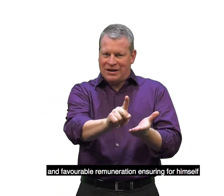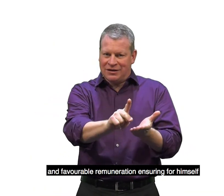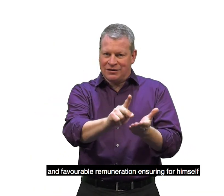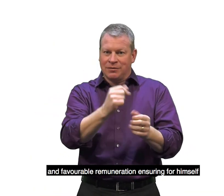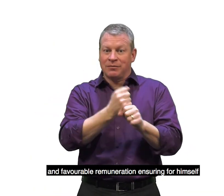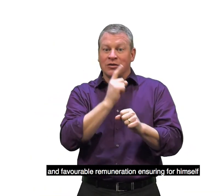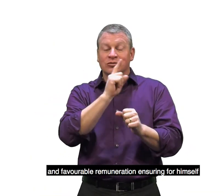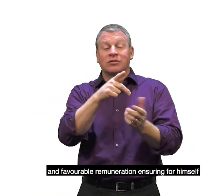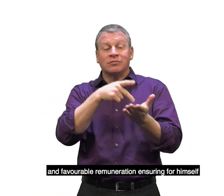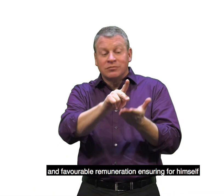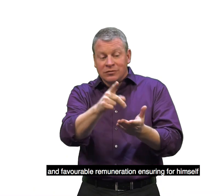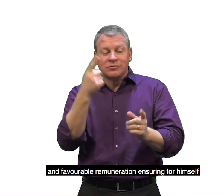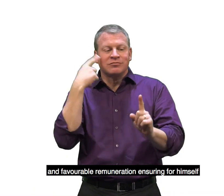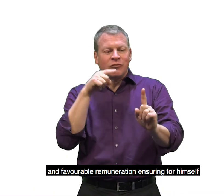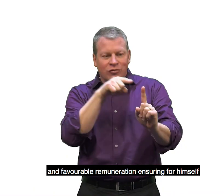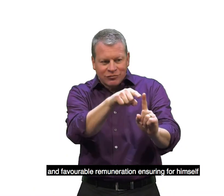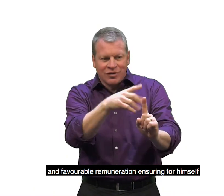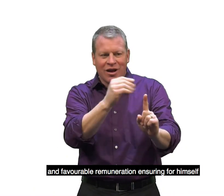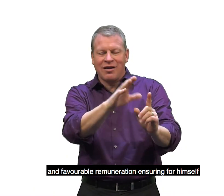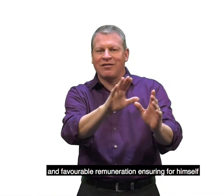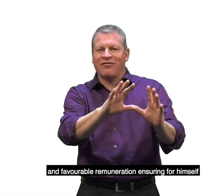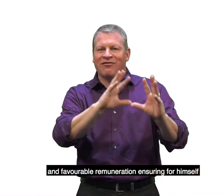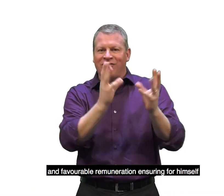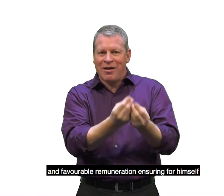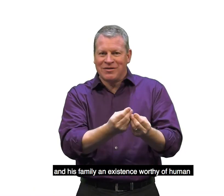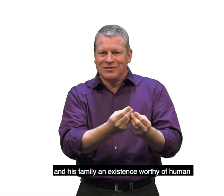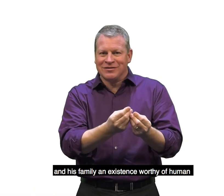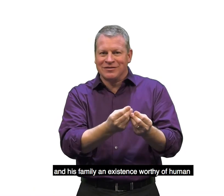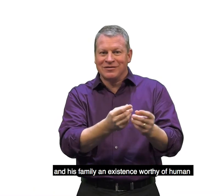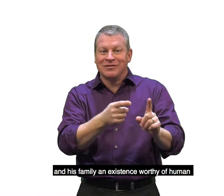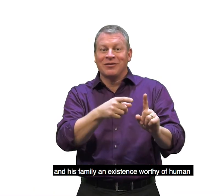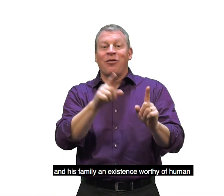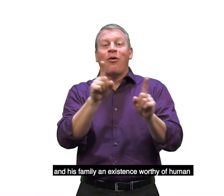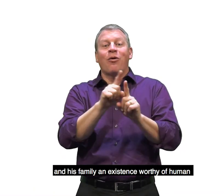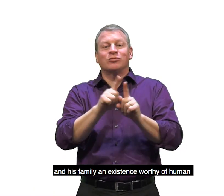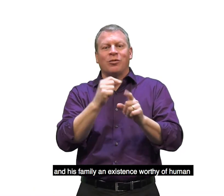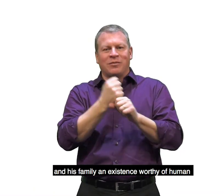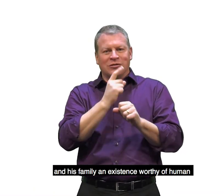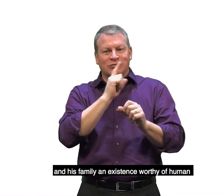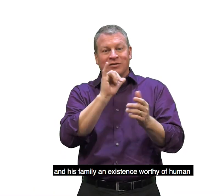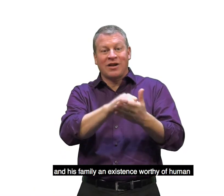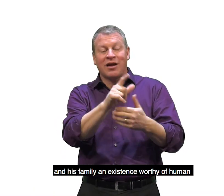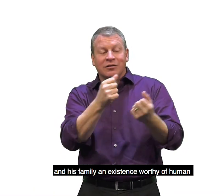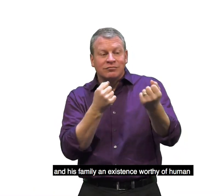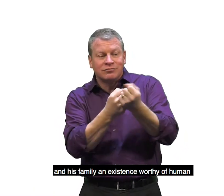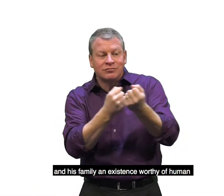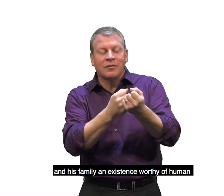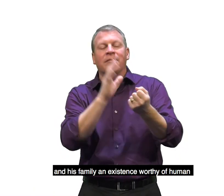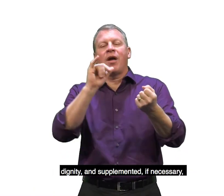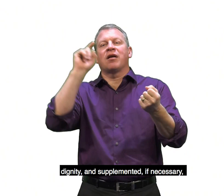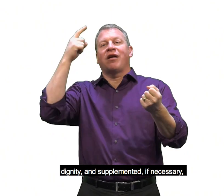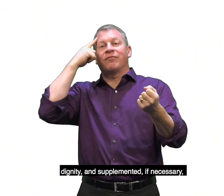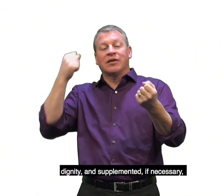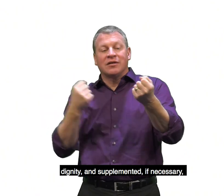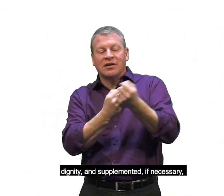favorable remuneration, ensuring for himself and his family an existence worthy of human dignity